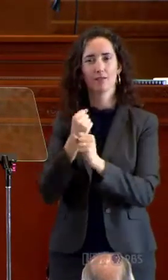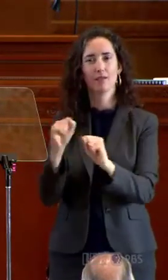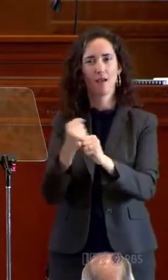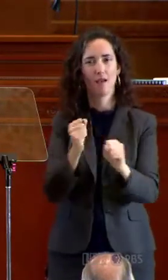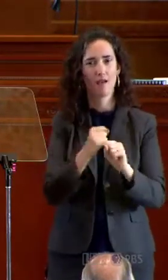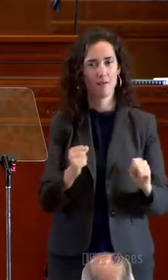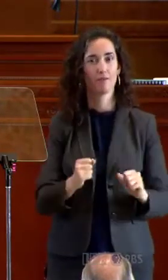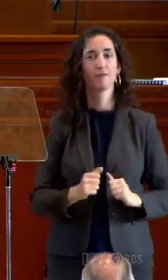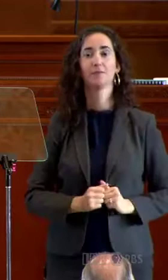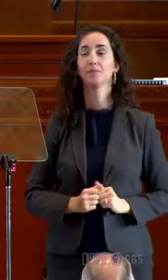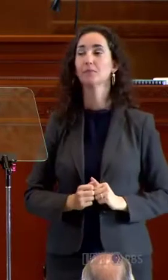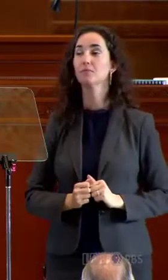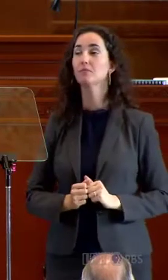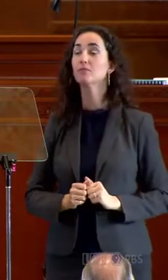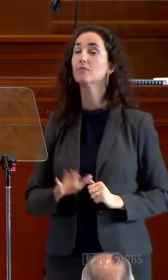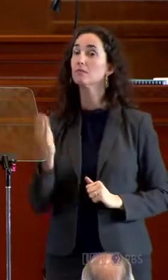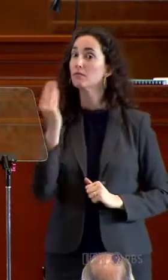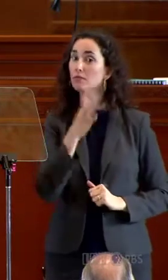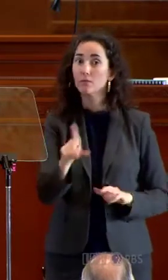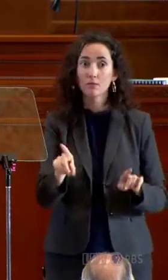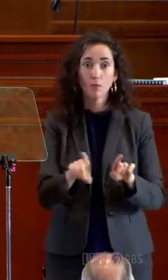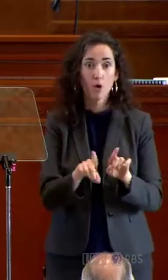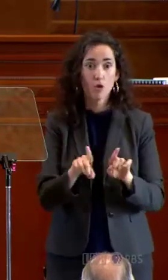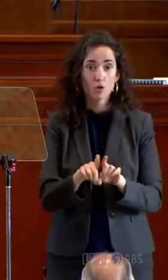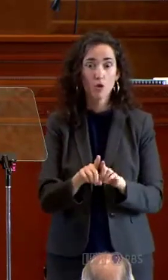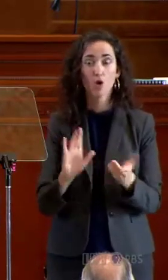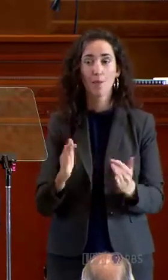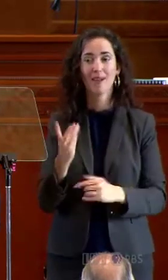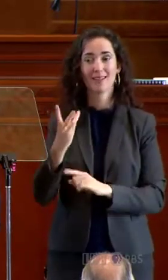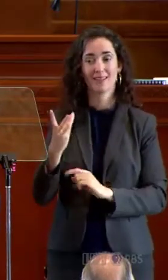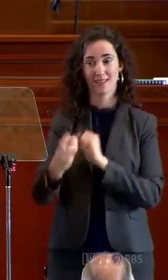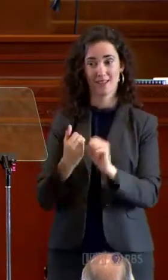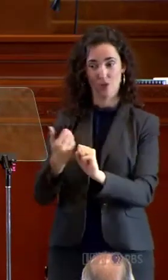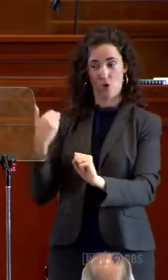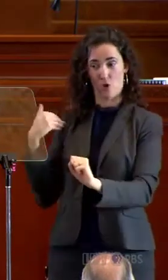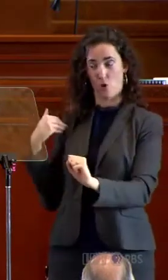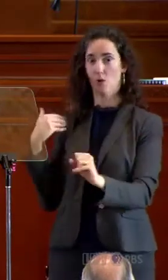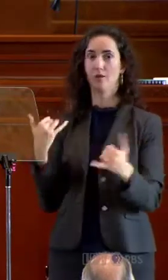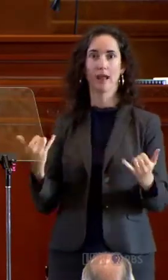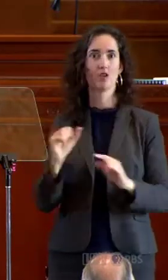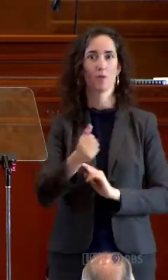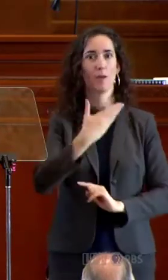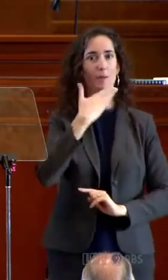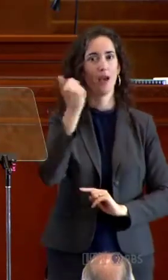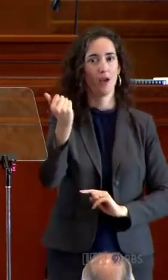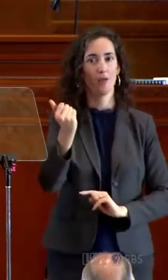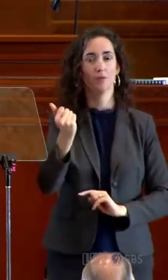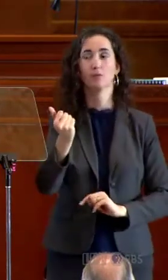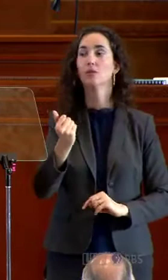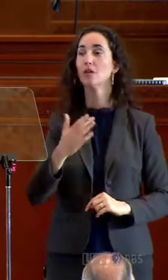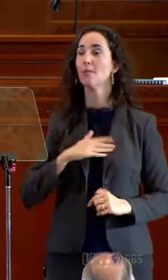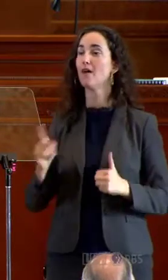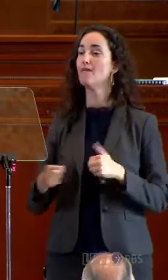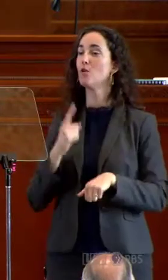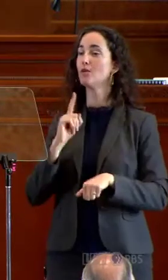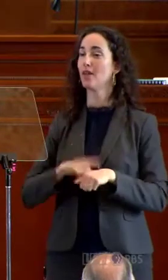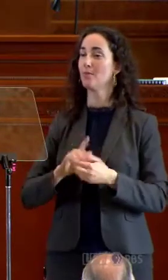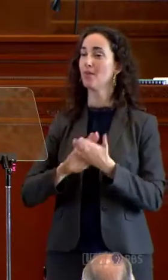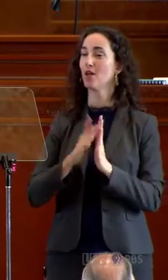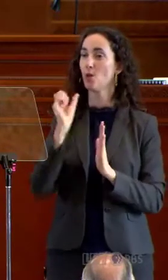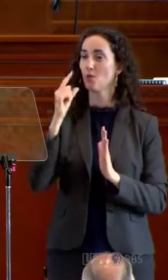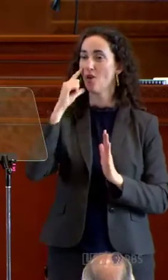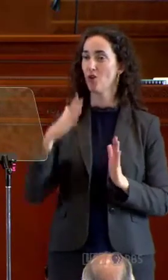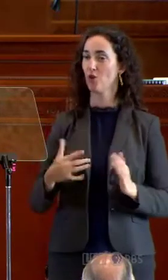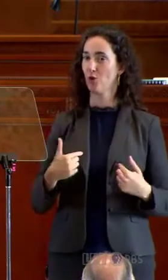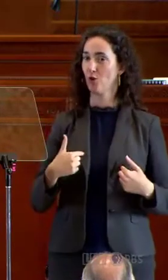I will also tell you that we are in a much better place today than we were 6 years ago. At my first State of the State, I